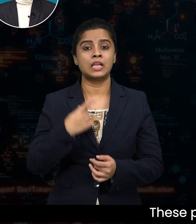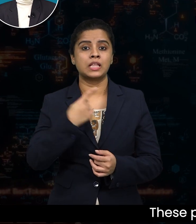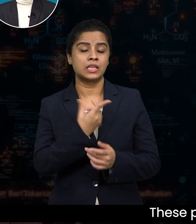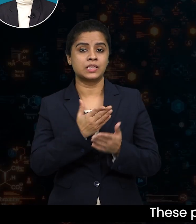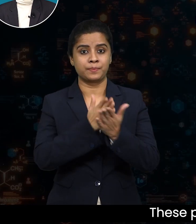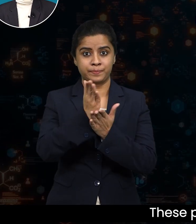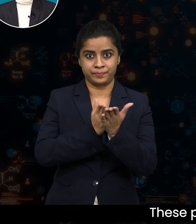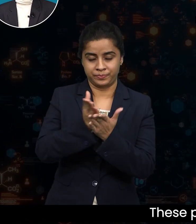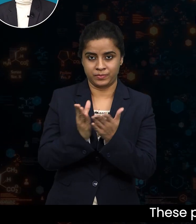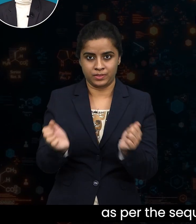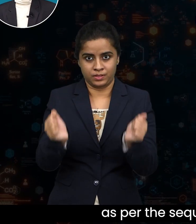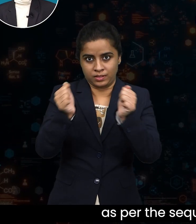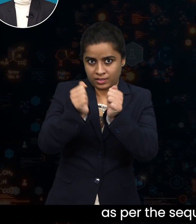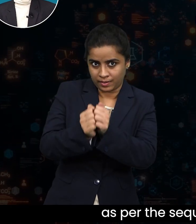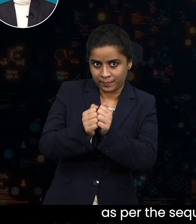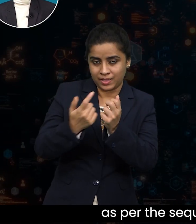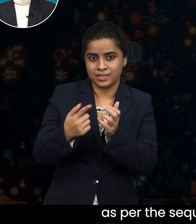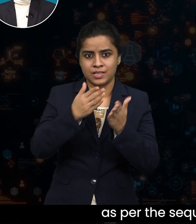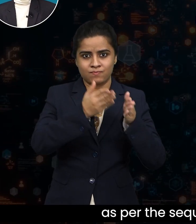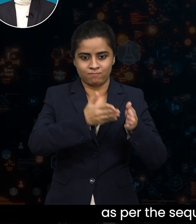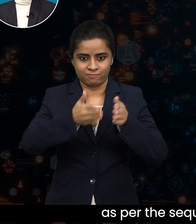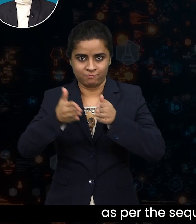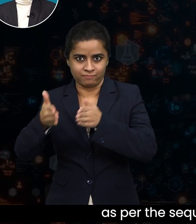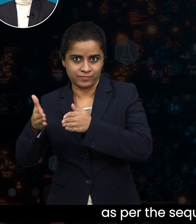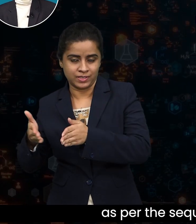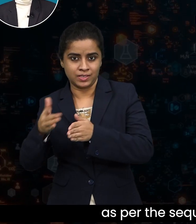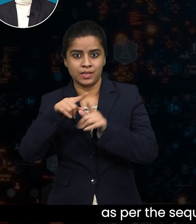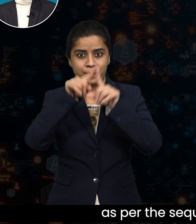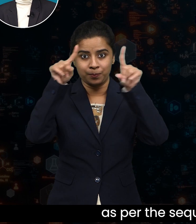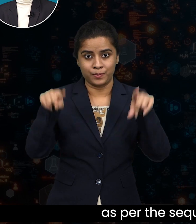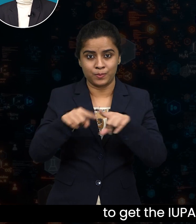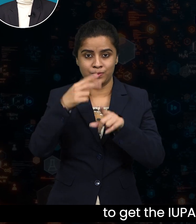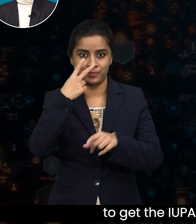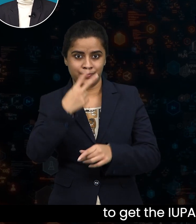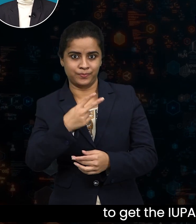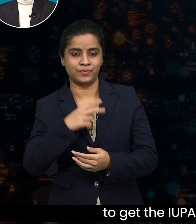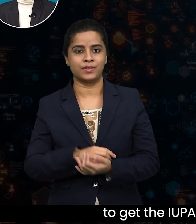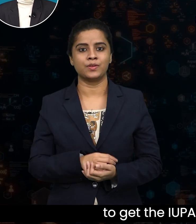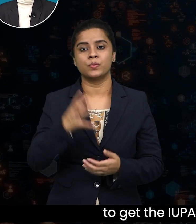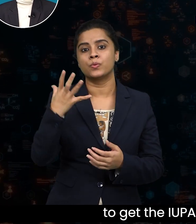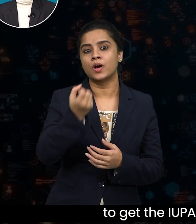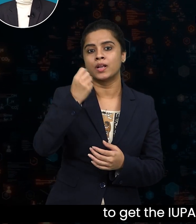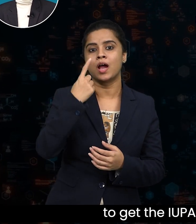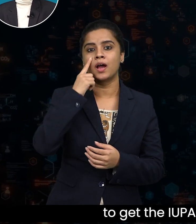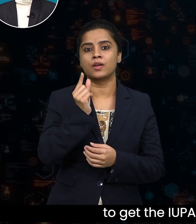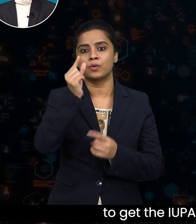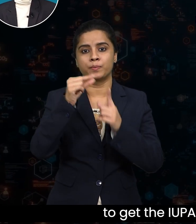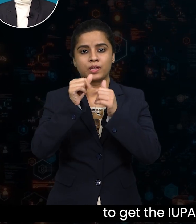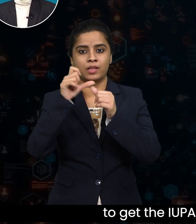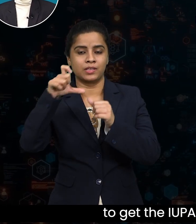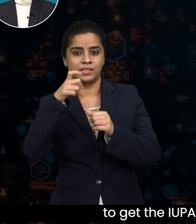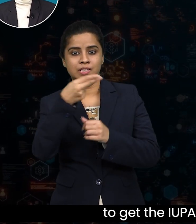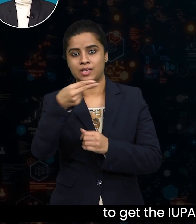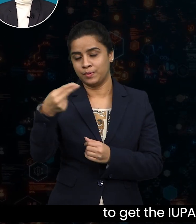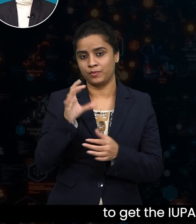These parts are combined as per the sequence appeared on screen to get the IUPAC name of